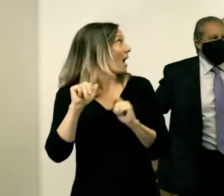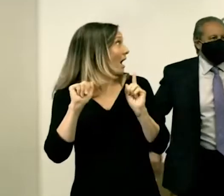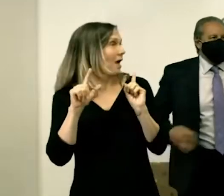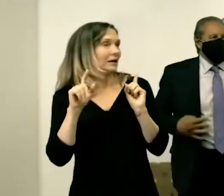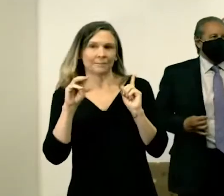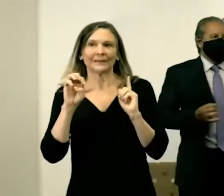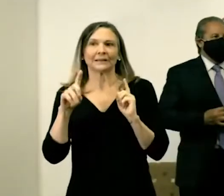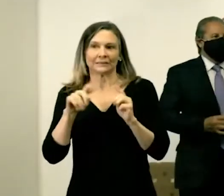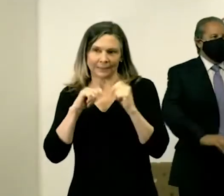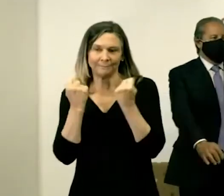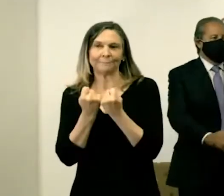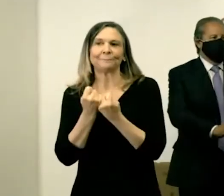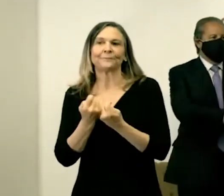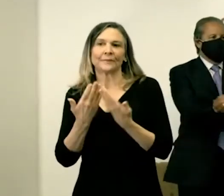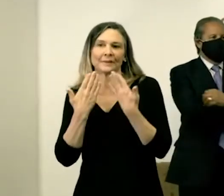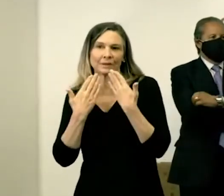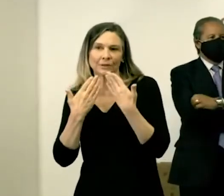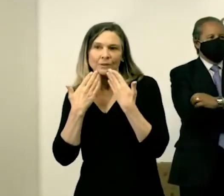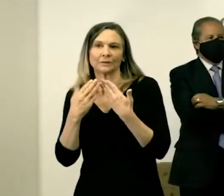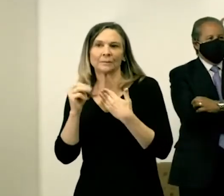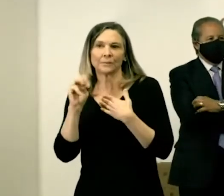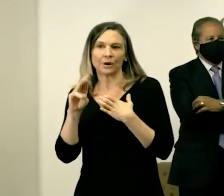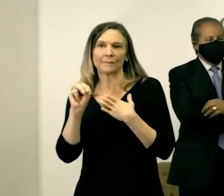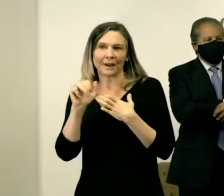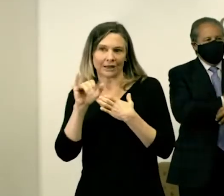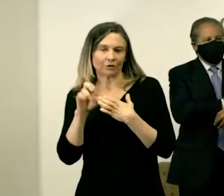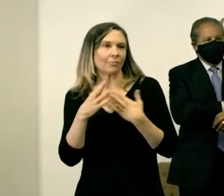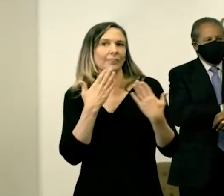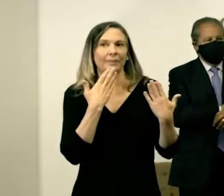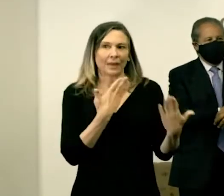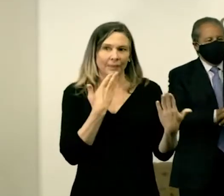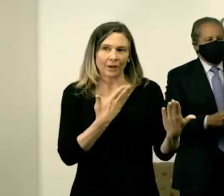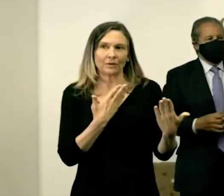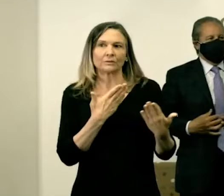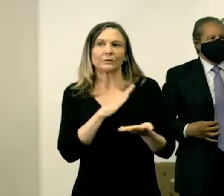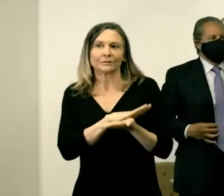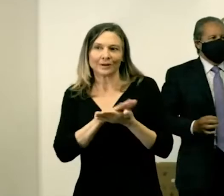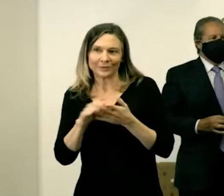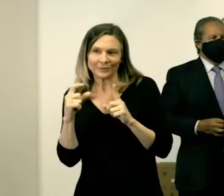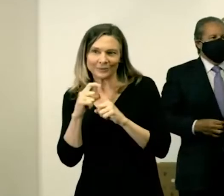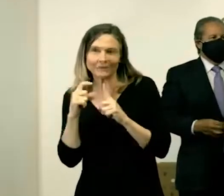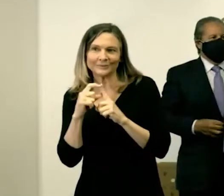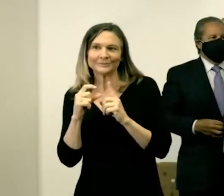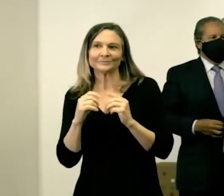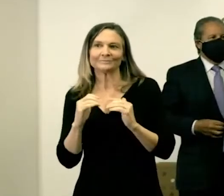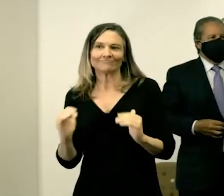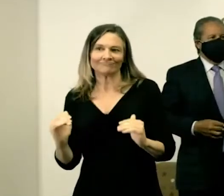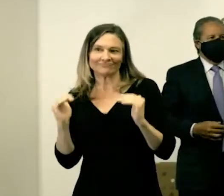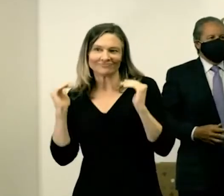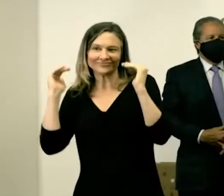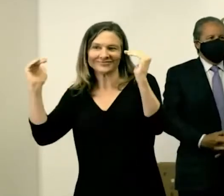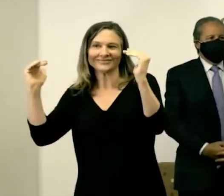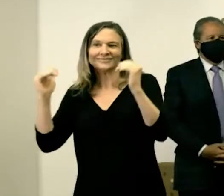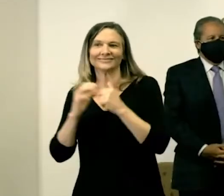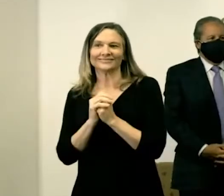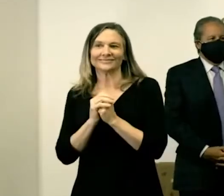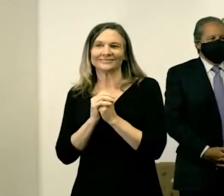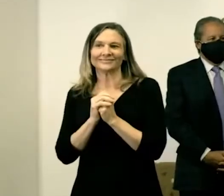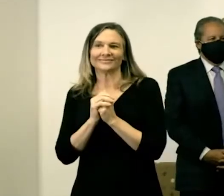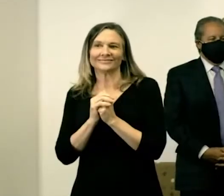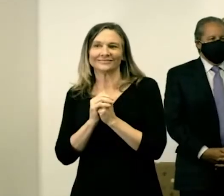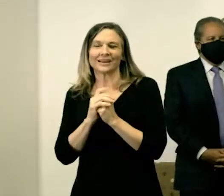today, Mr. Mayor. Thank you for not only your generous words, but thank you for raising the bar of expectations. The mayor's been